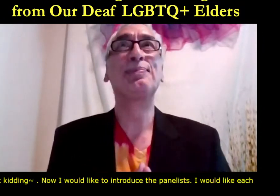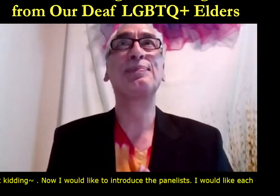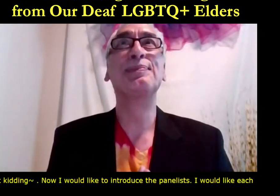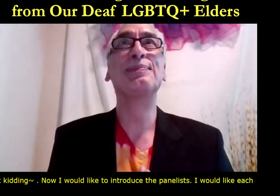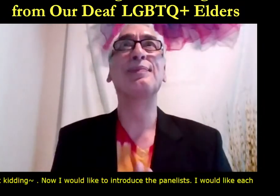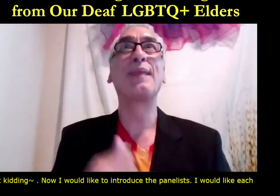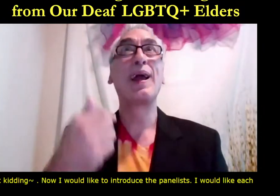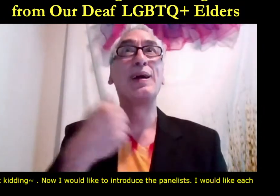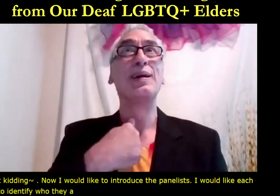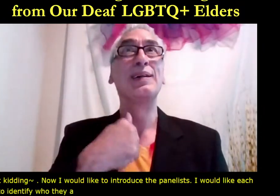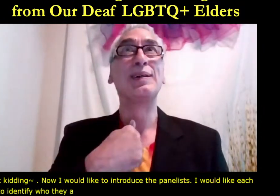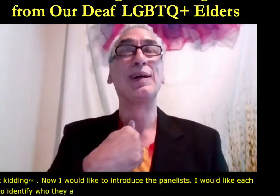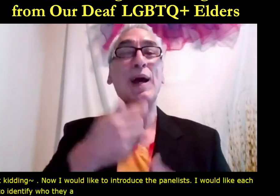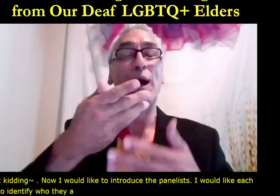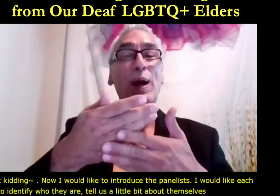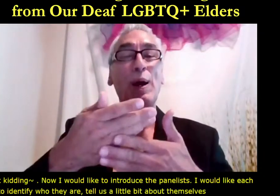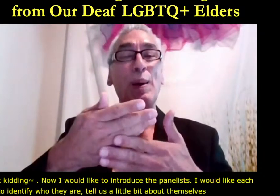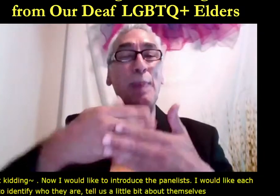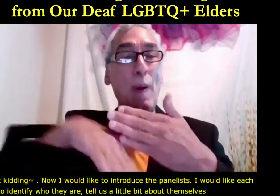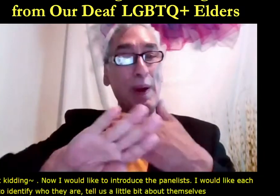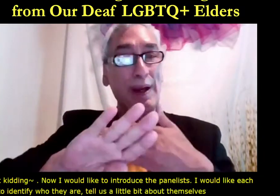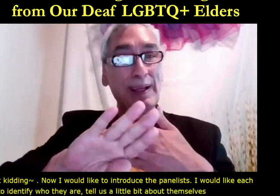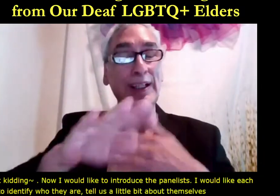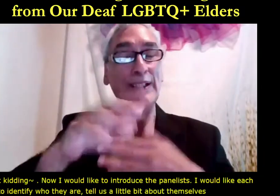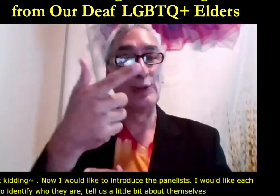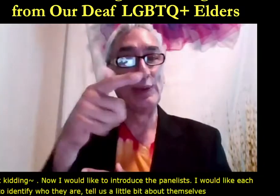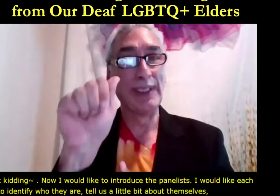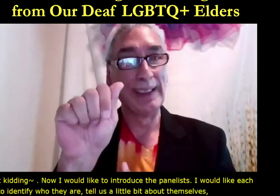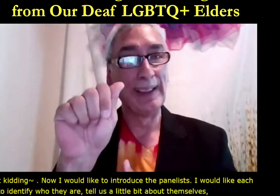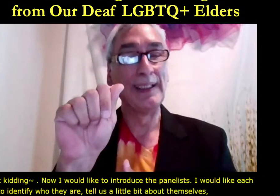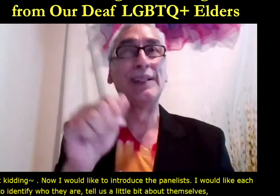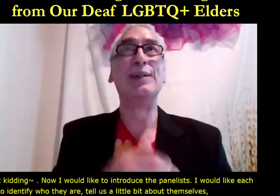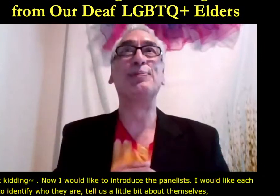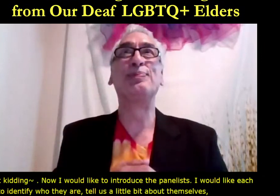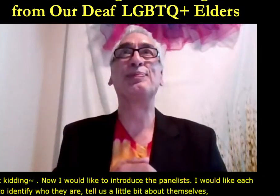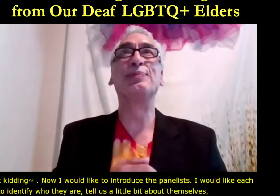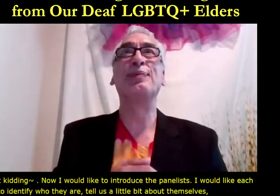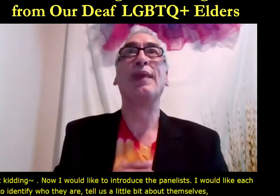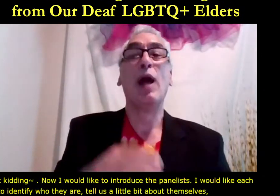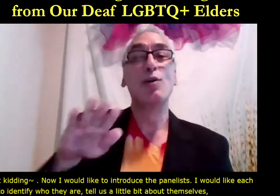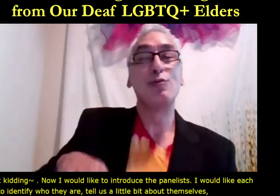and then we'll go into the webinar so for example i was born in georgia